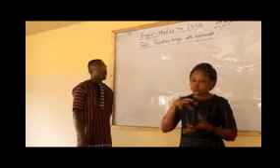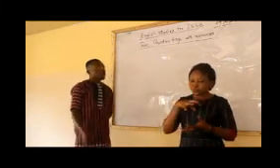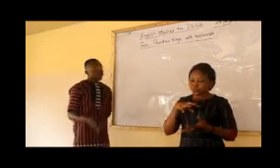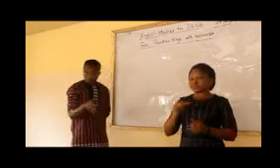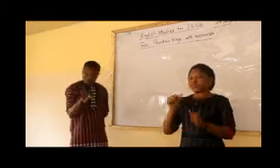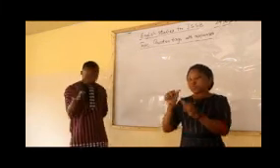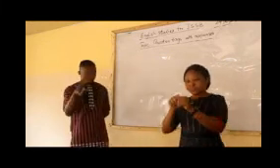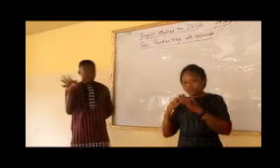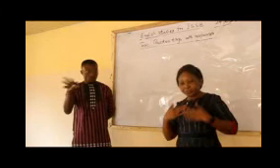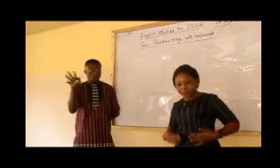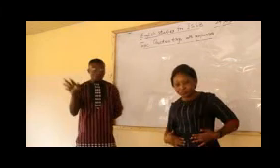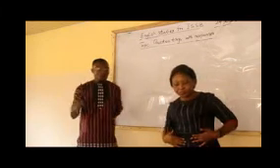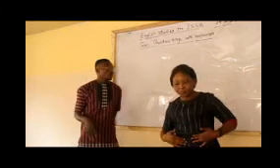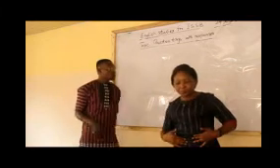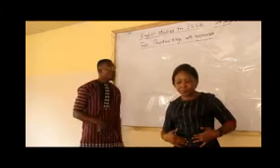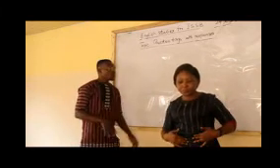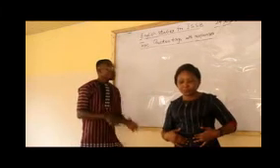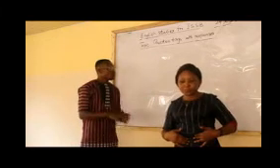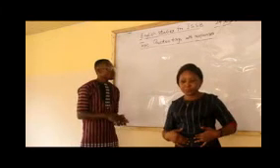Everybody,